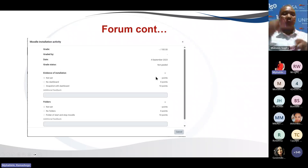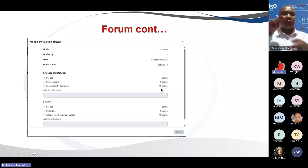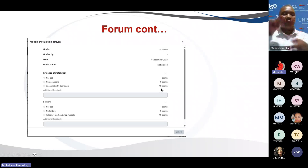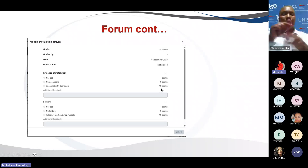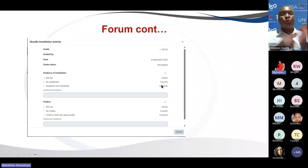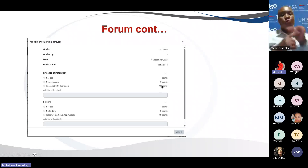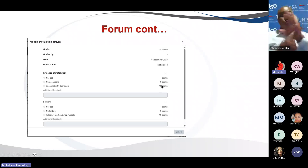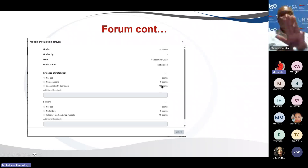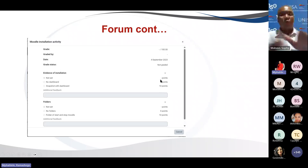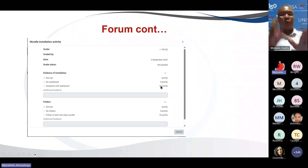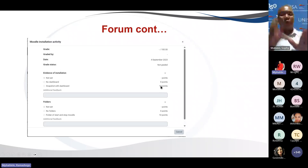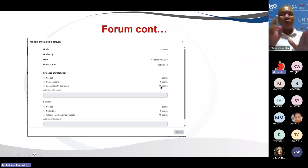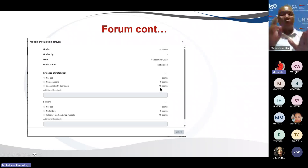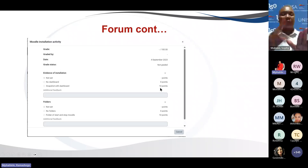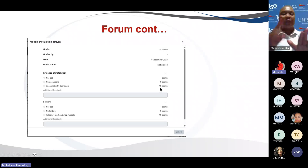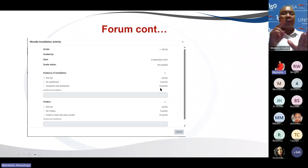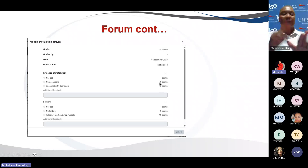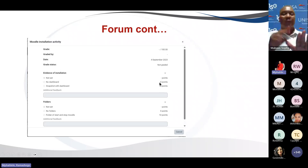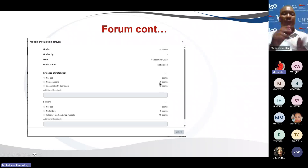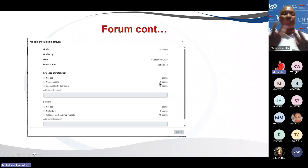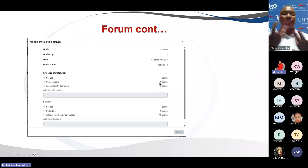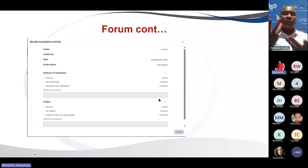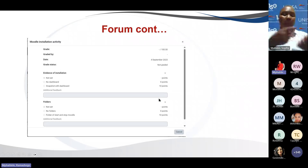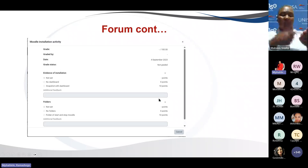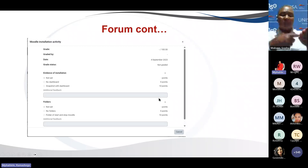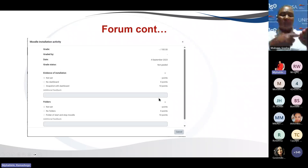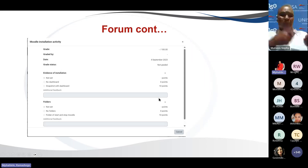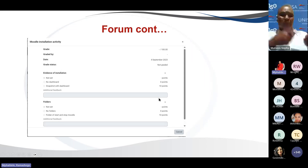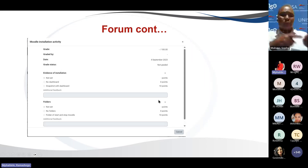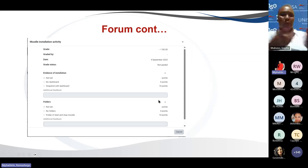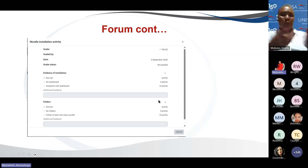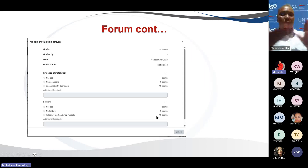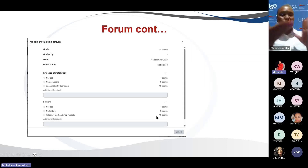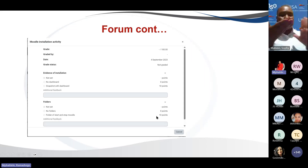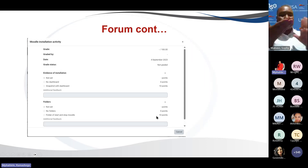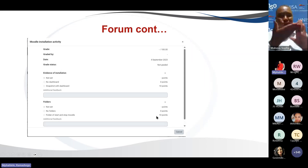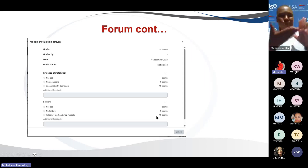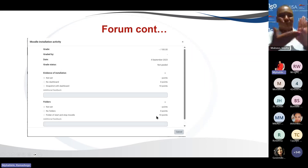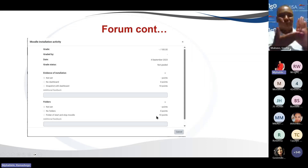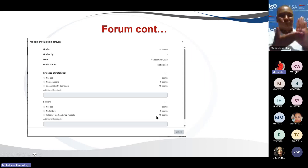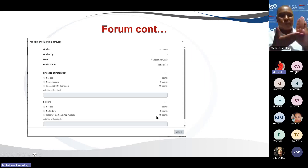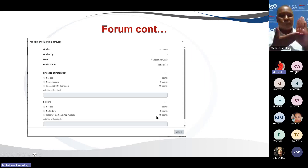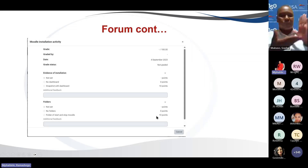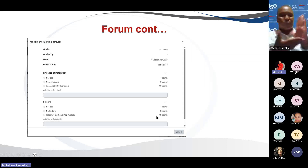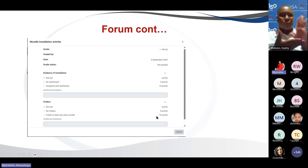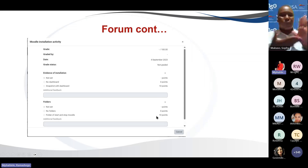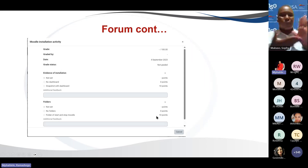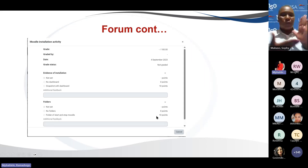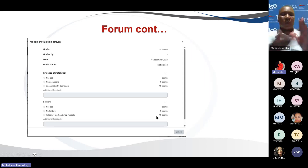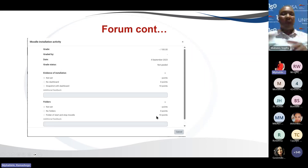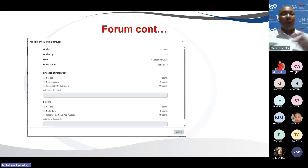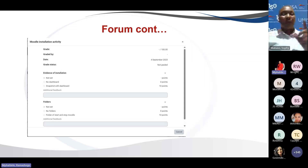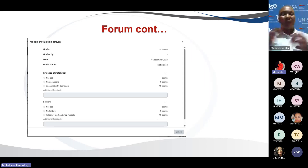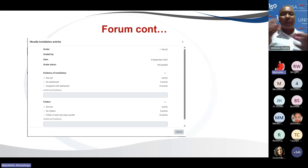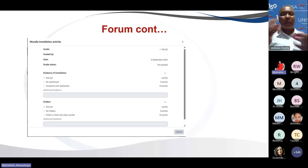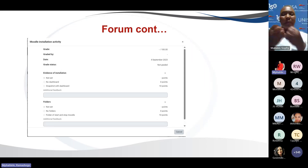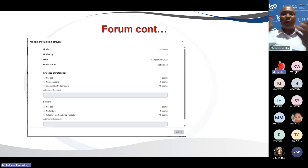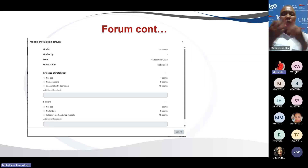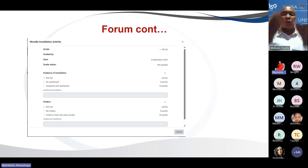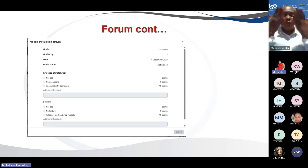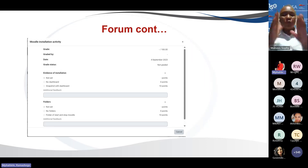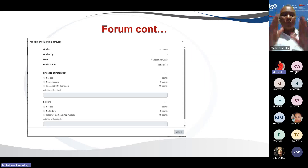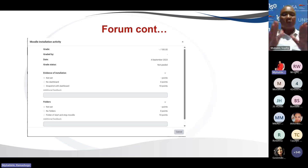you the amount of marks or points allocated per each. So I see majority of students, when